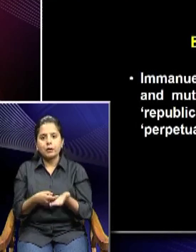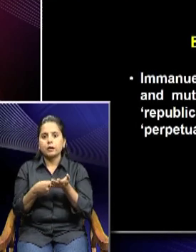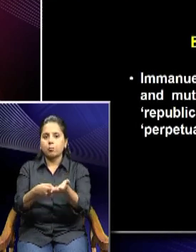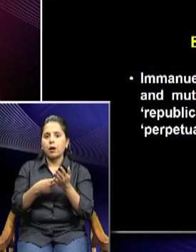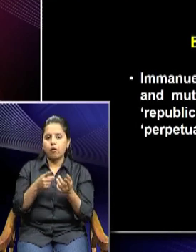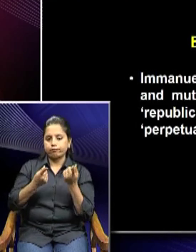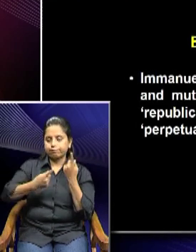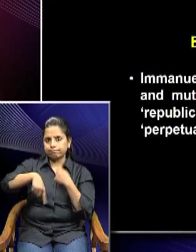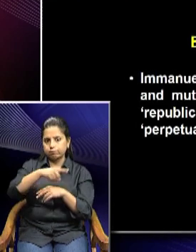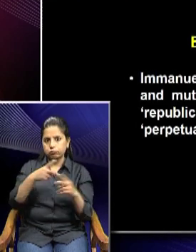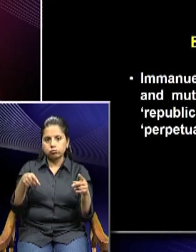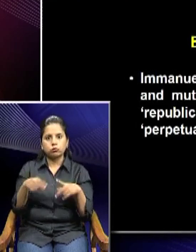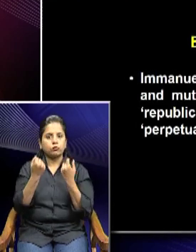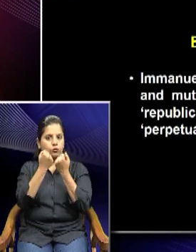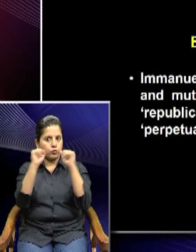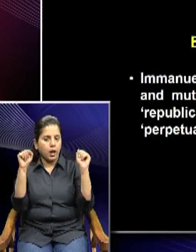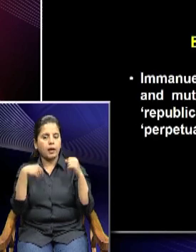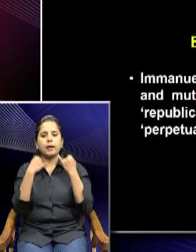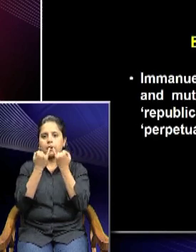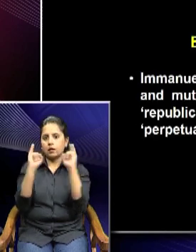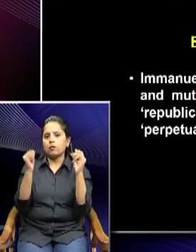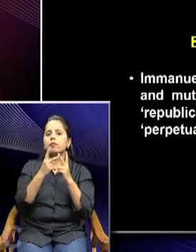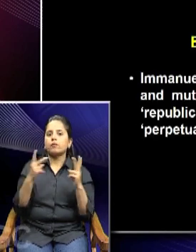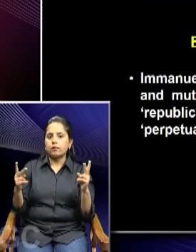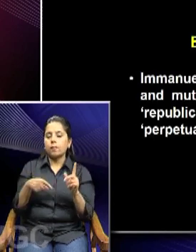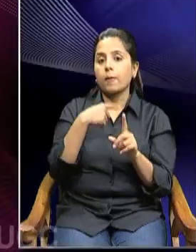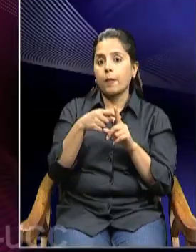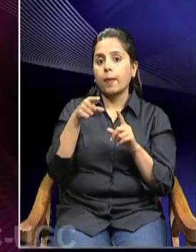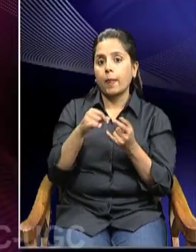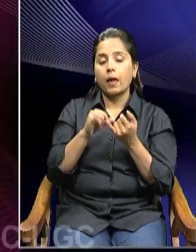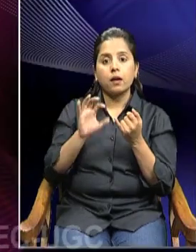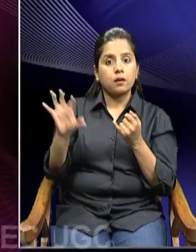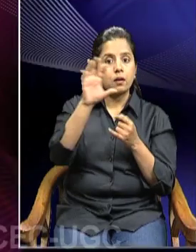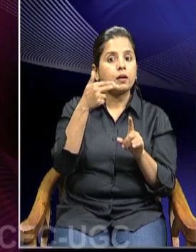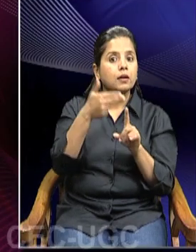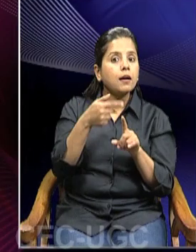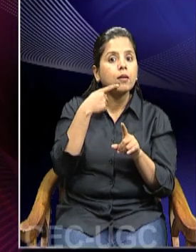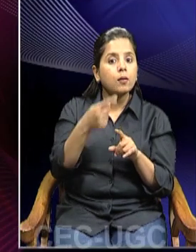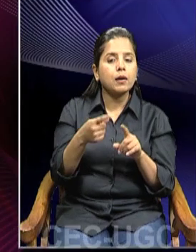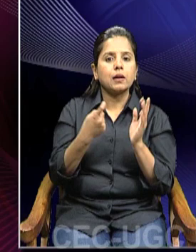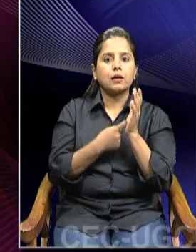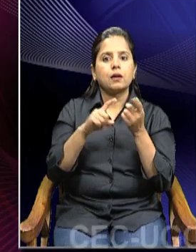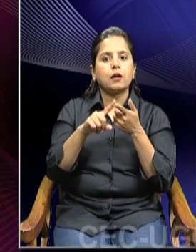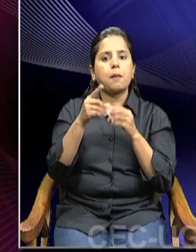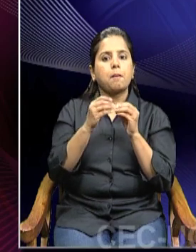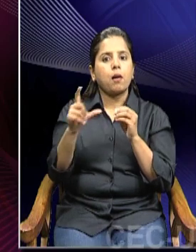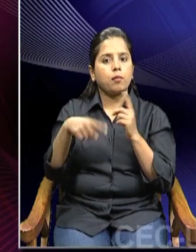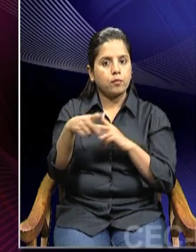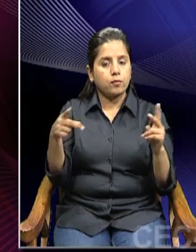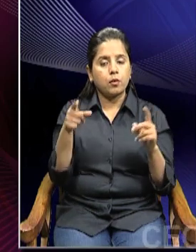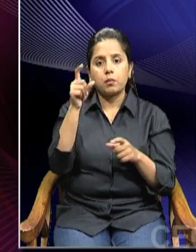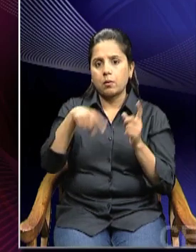each other's freedom and independence, and these states he called republics. He believed that they